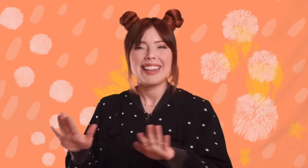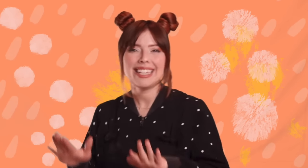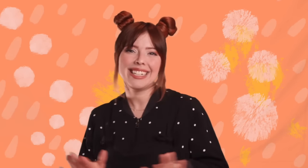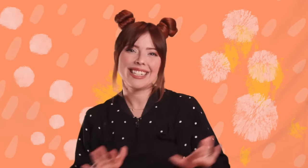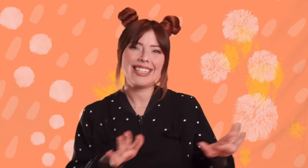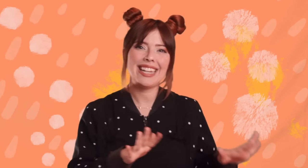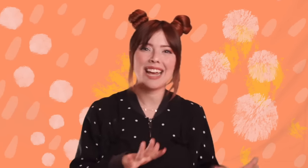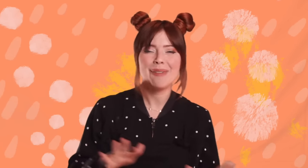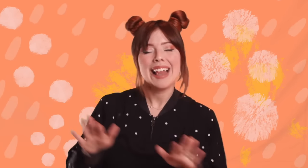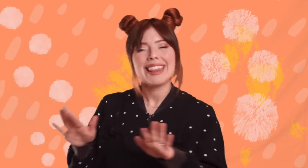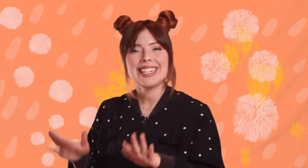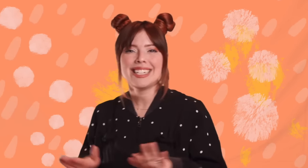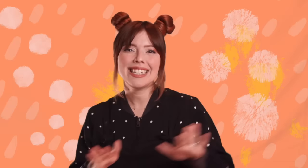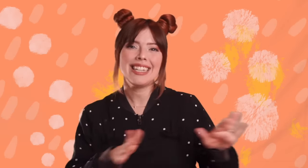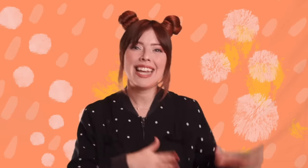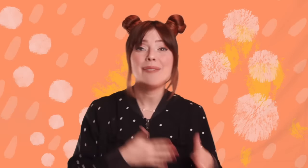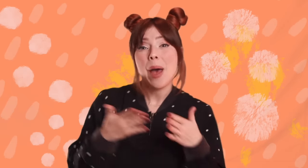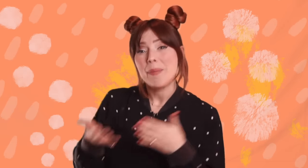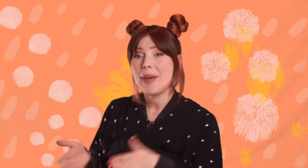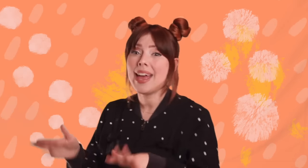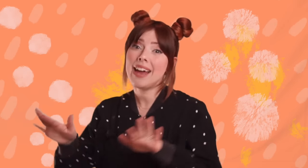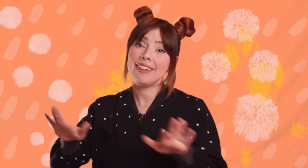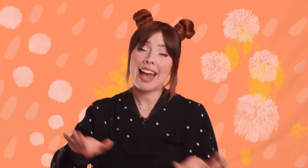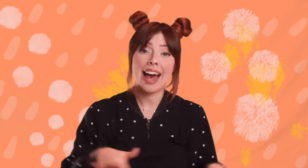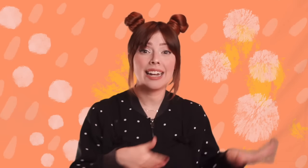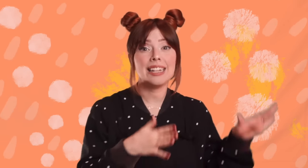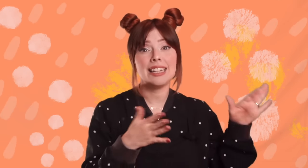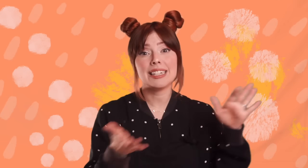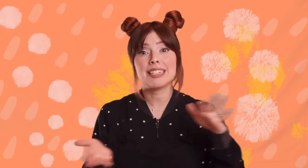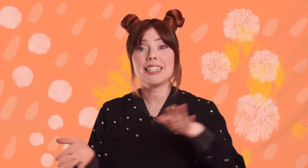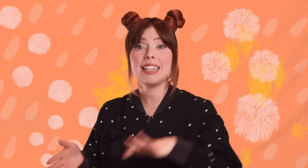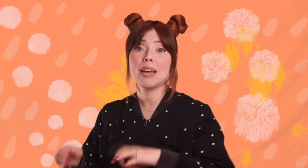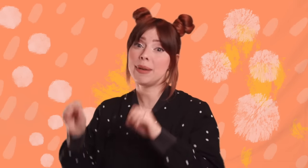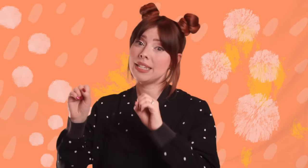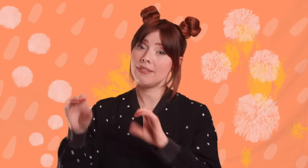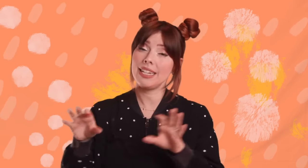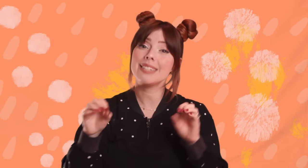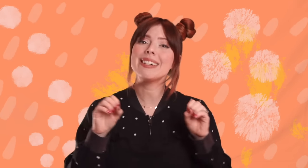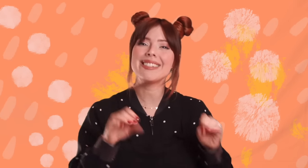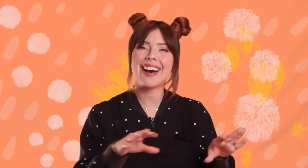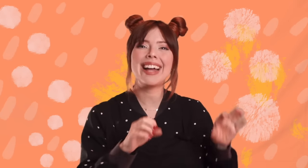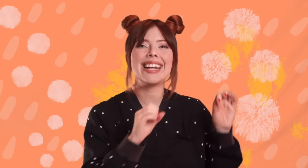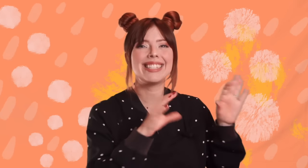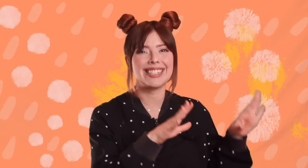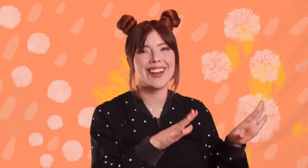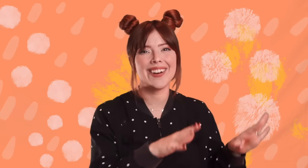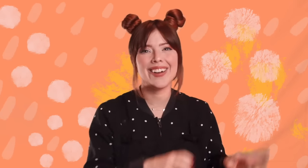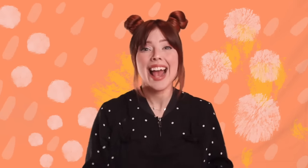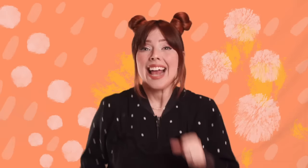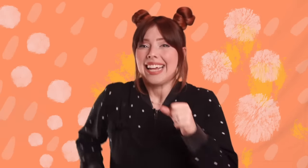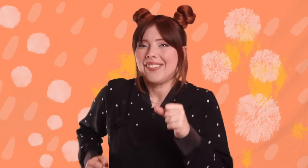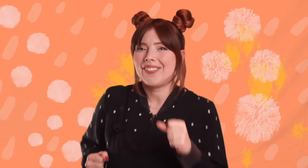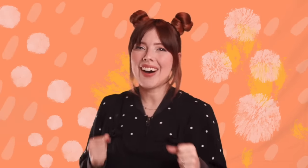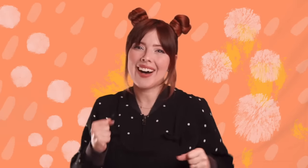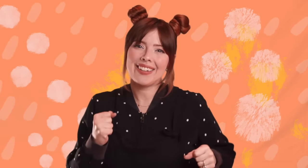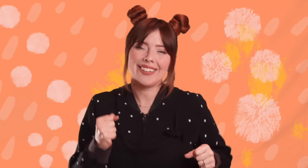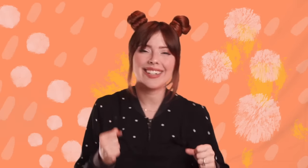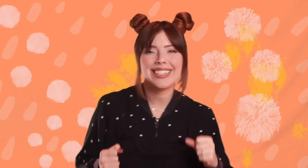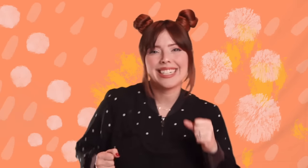little lamb, little lamb. Mary had a little lamb, his fleece was white as snow. He followed her to